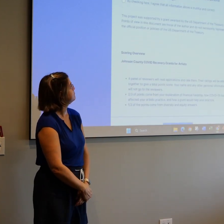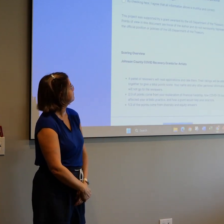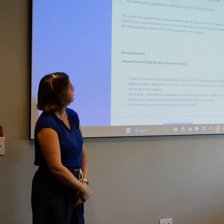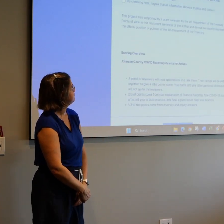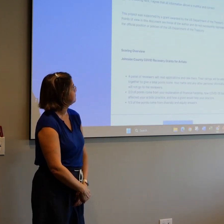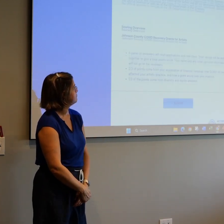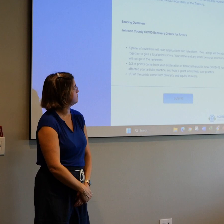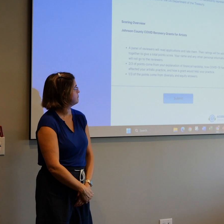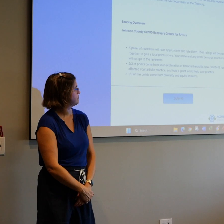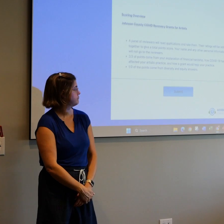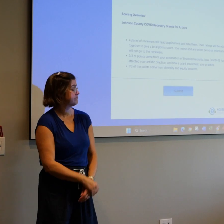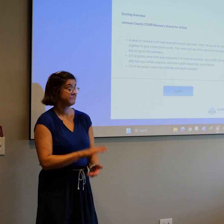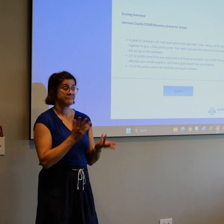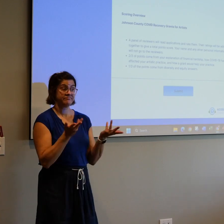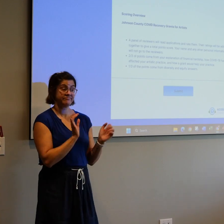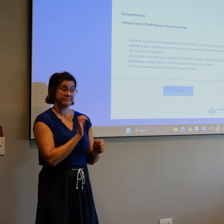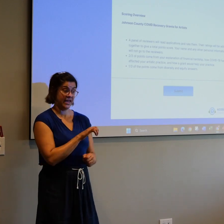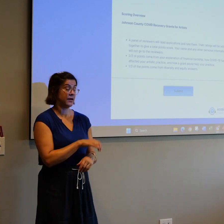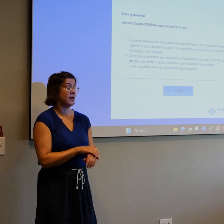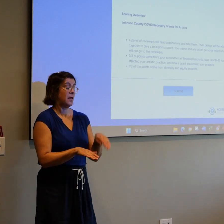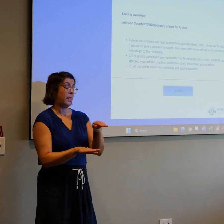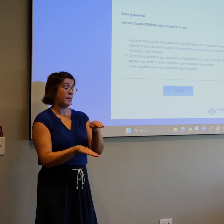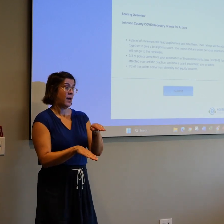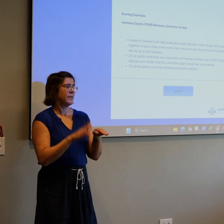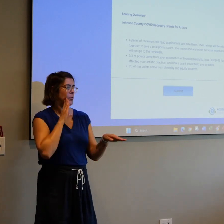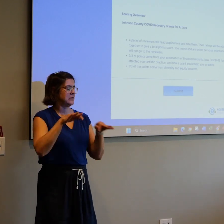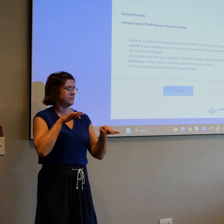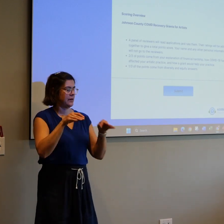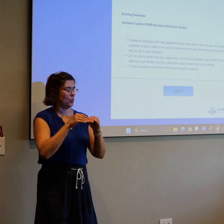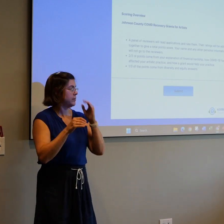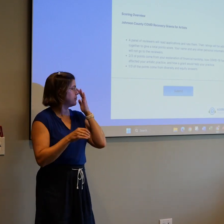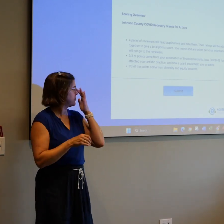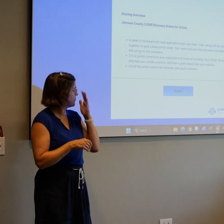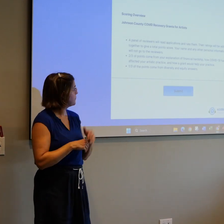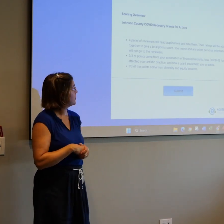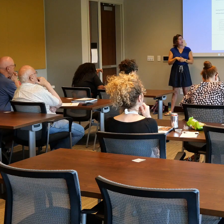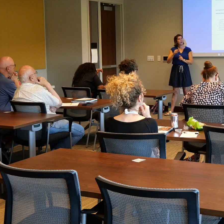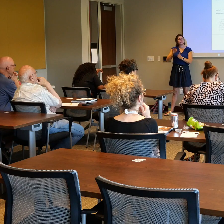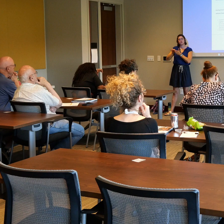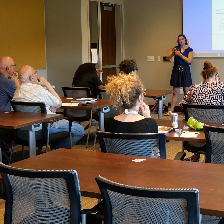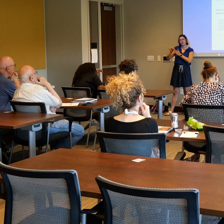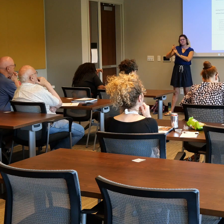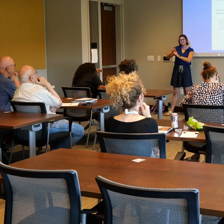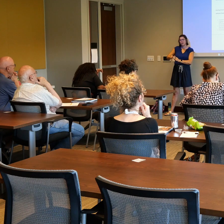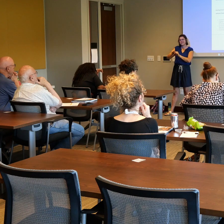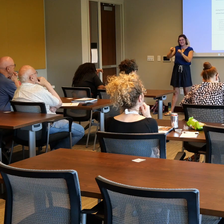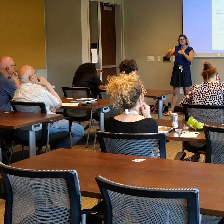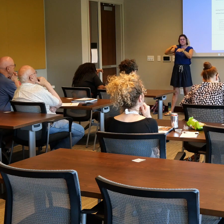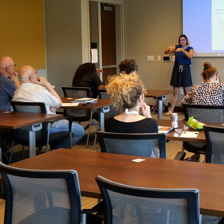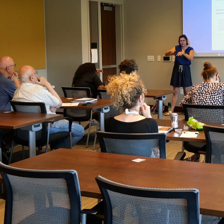And that is pretty much that. At the bottom, and I'll talk about this more, it does explain the scoring system, so you're welcome to read